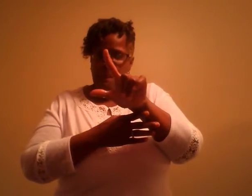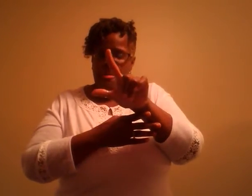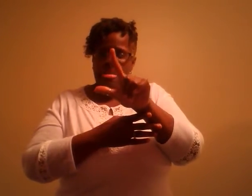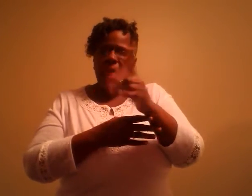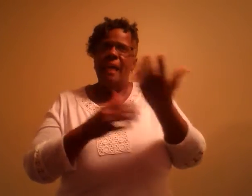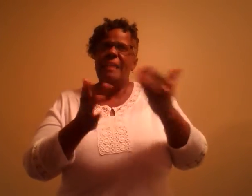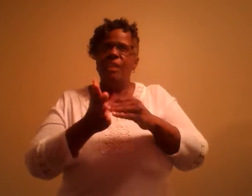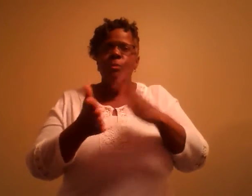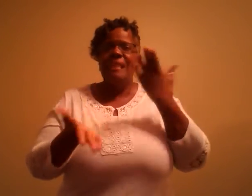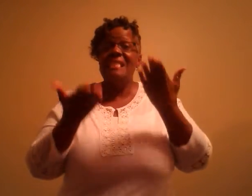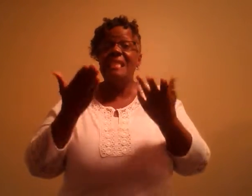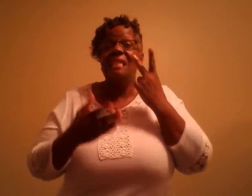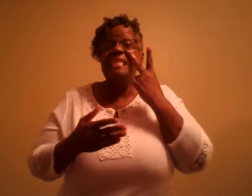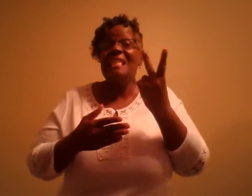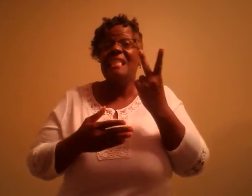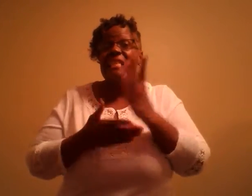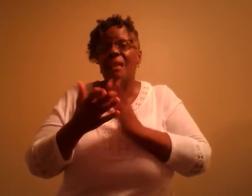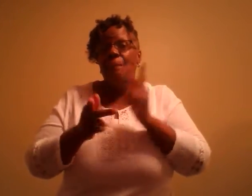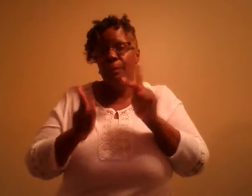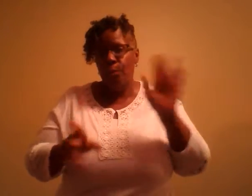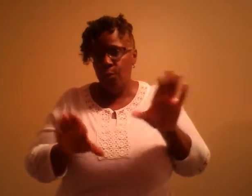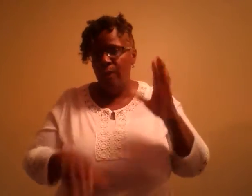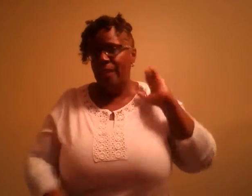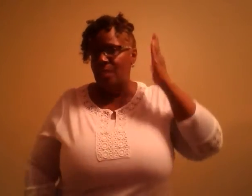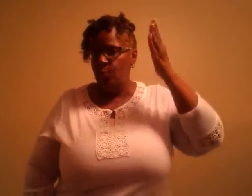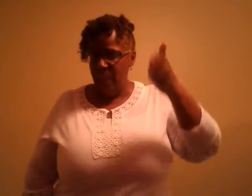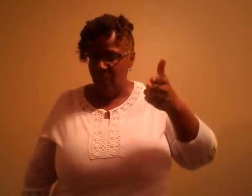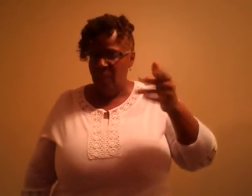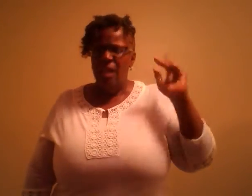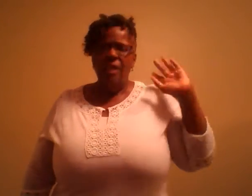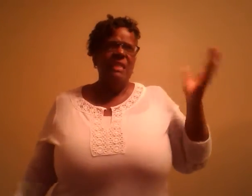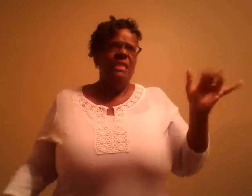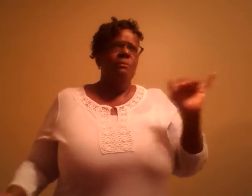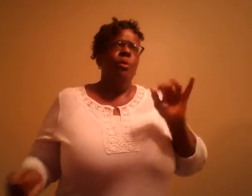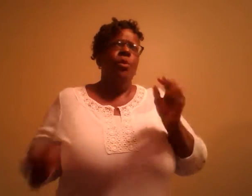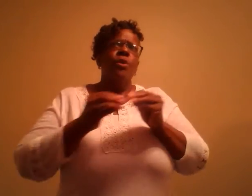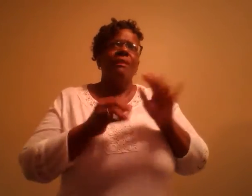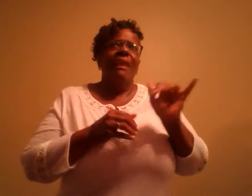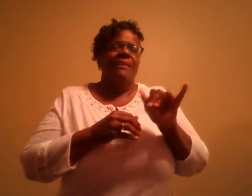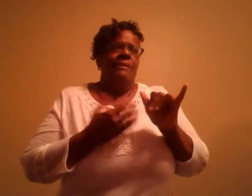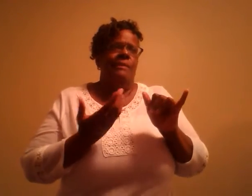So, again, you may see, see some people doing His will. This is more like, um,